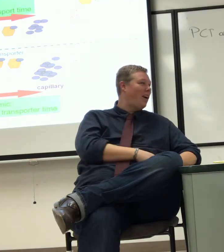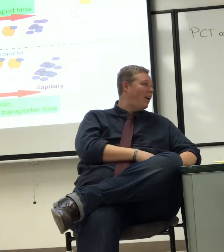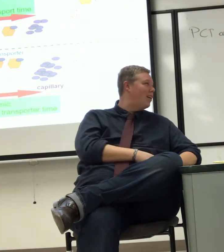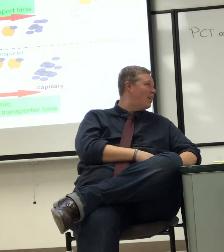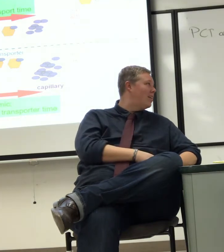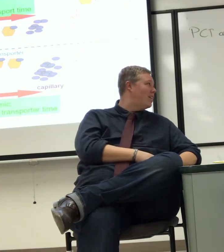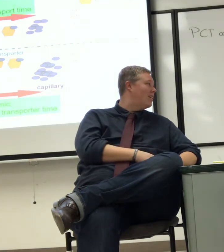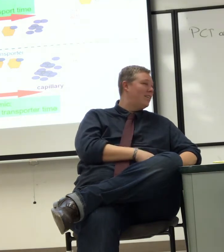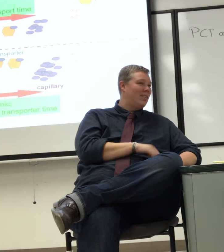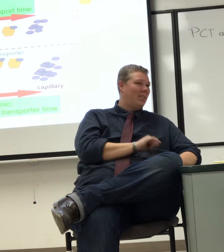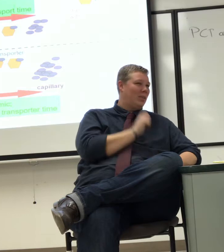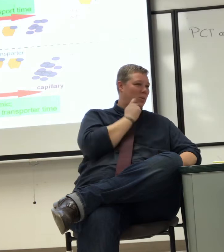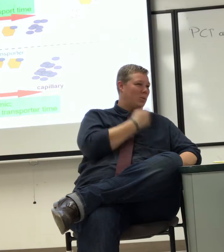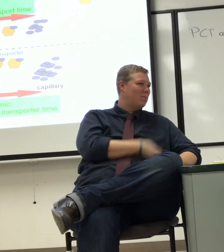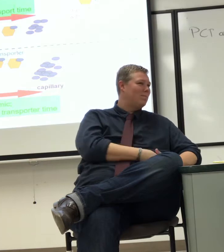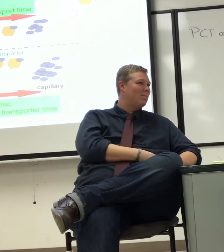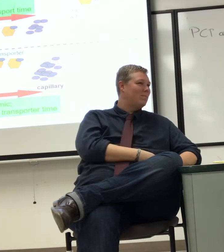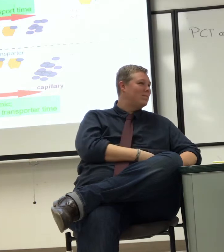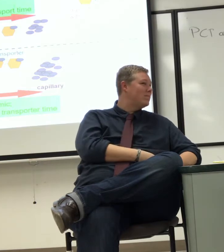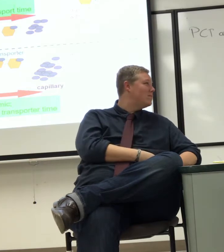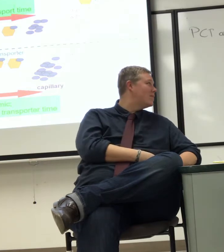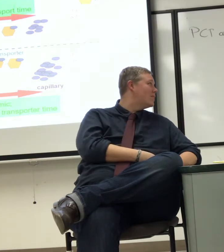has no limits.